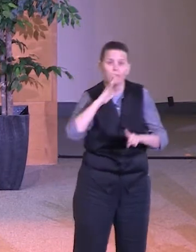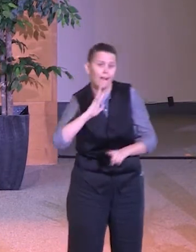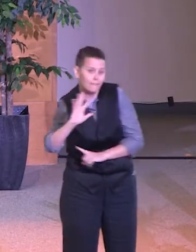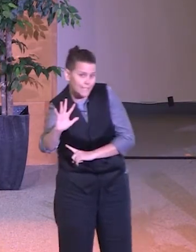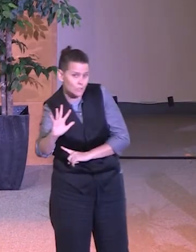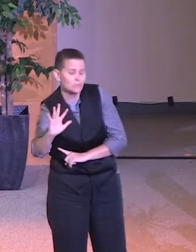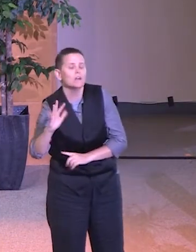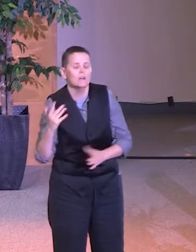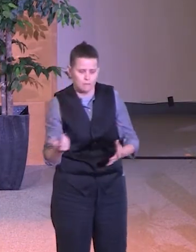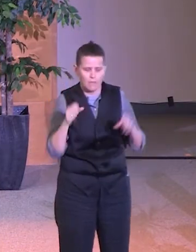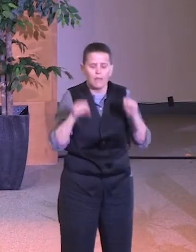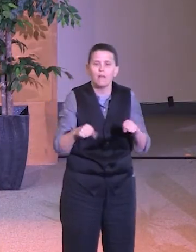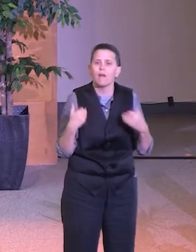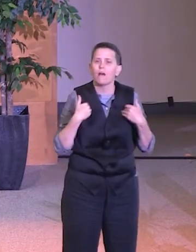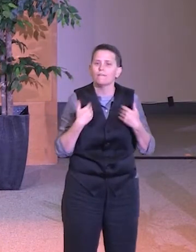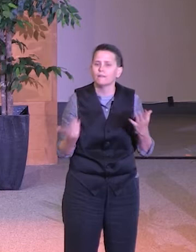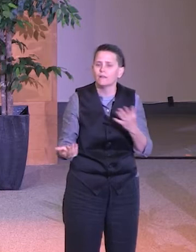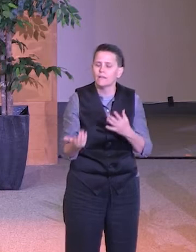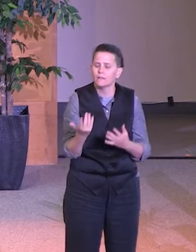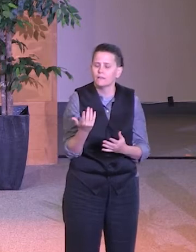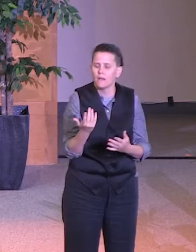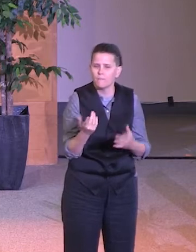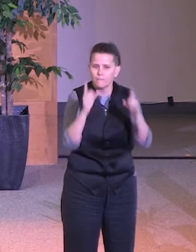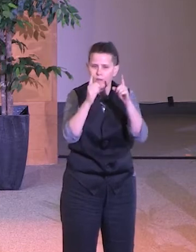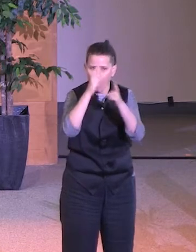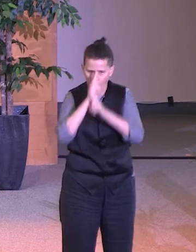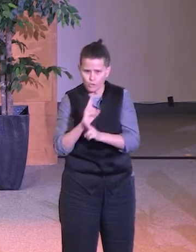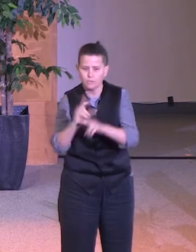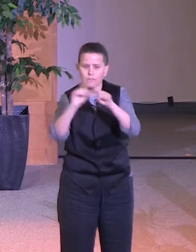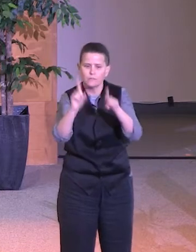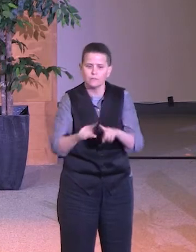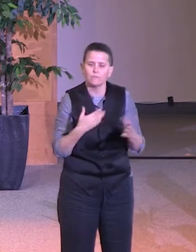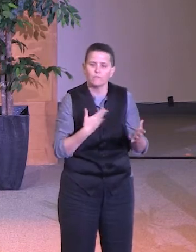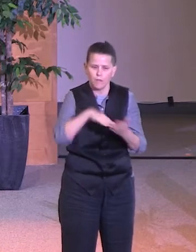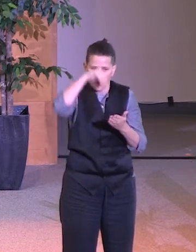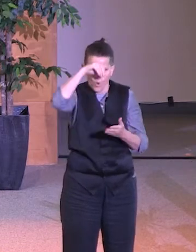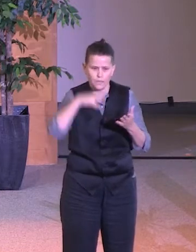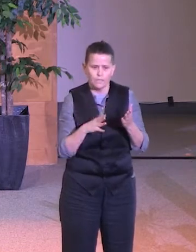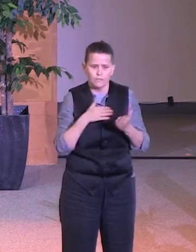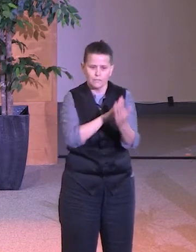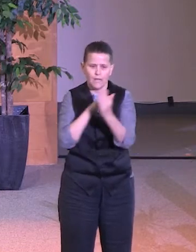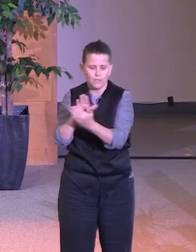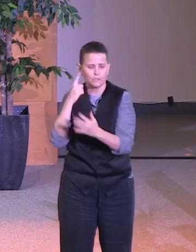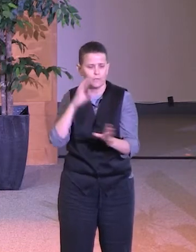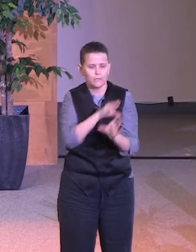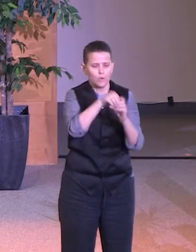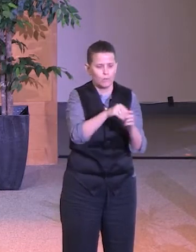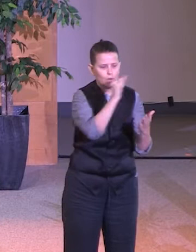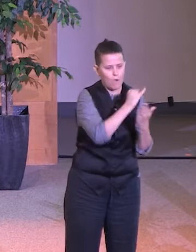We Wisdom offers a unique curriculum which honors the different learning styles of all children by incorporating art,